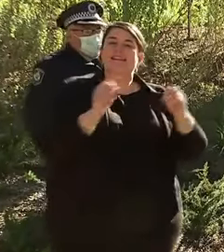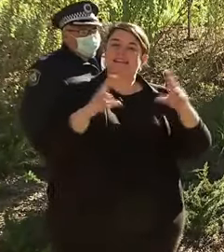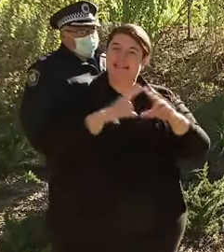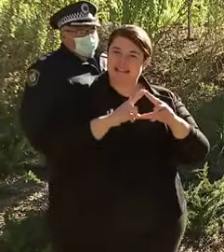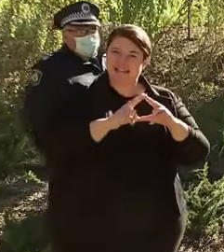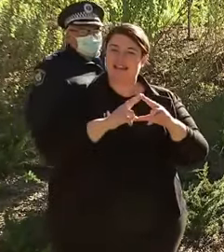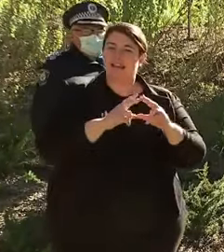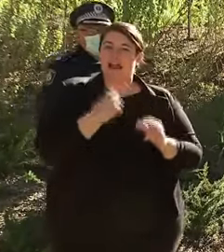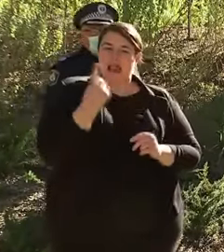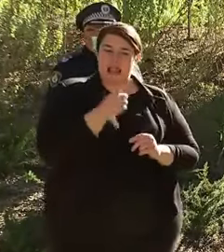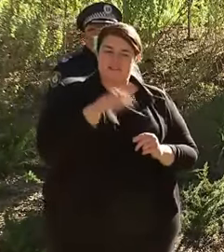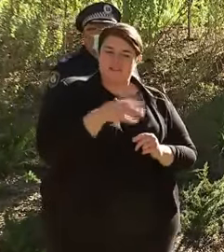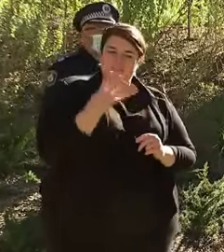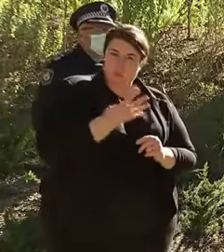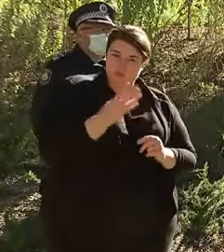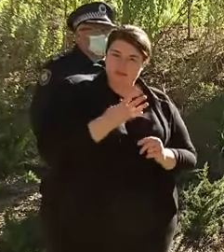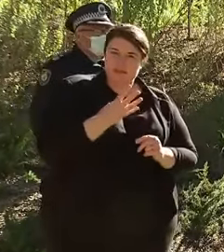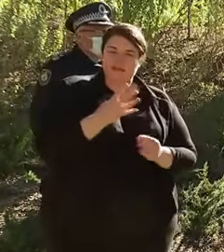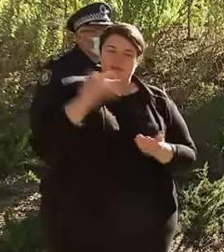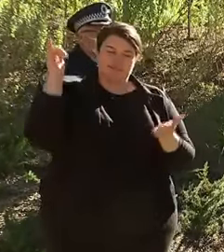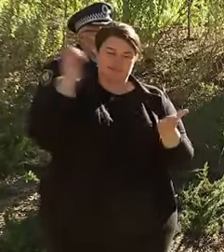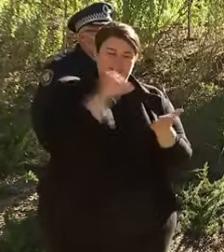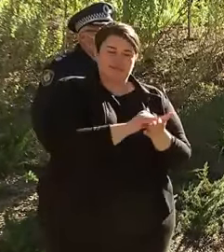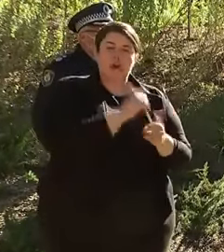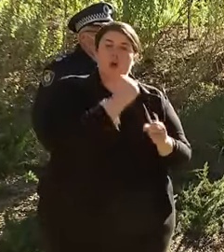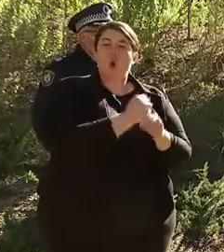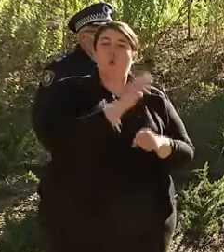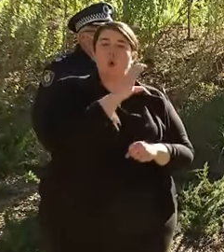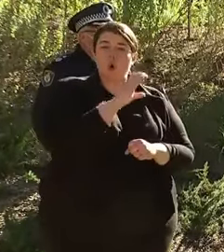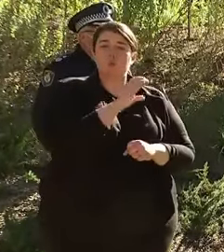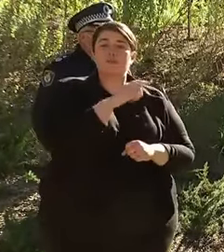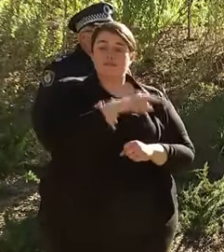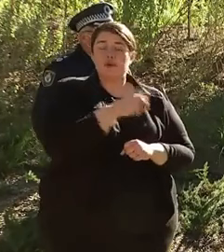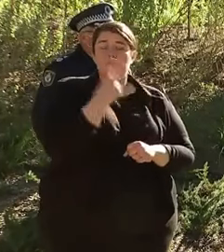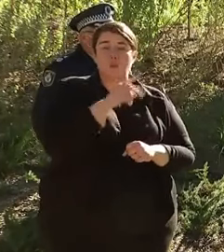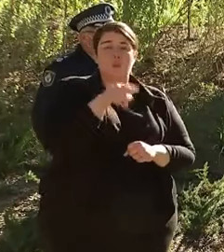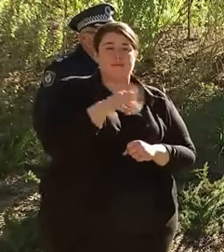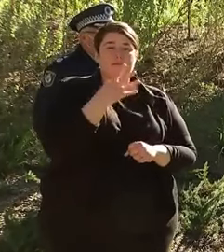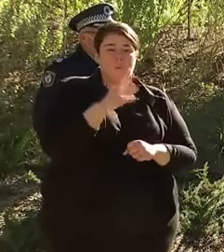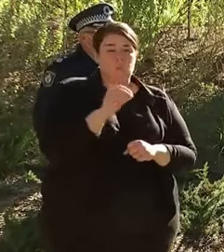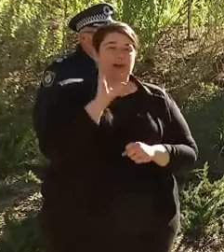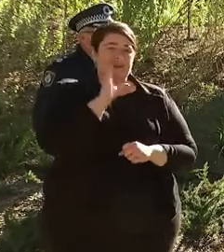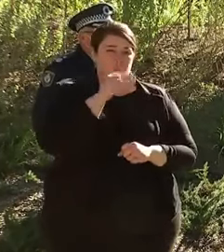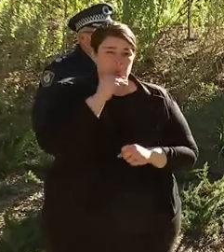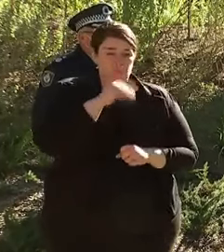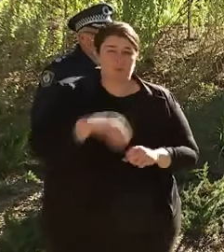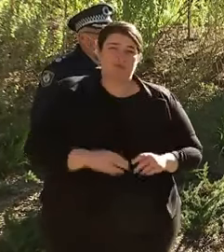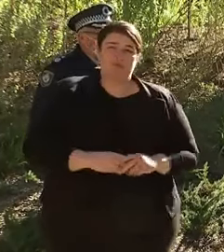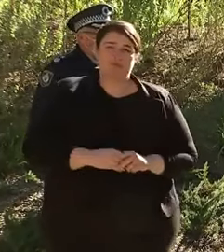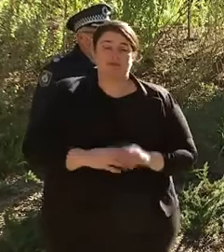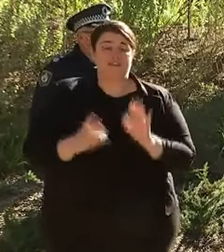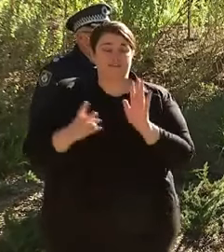at 11:14 a.m. and arrived at the Gold Coast on 12:40 p.m. And then